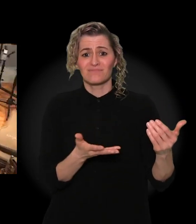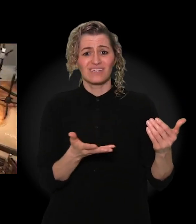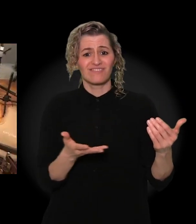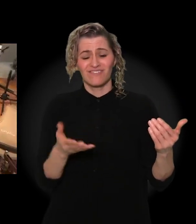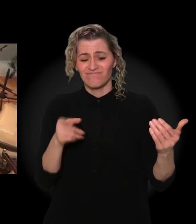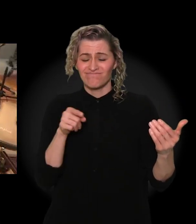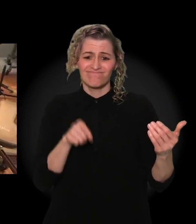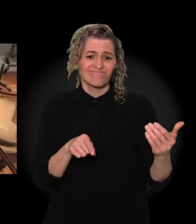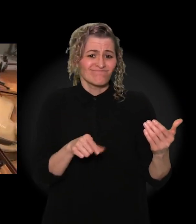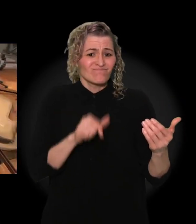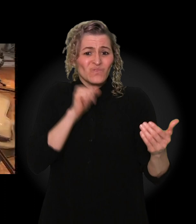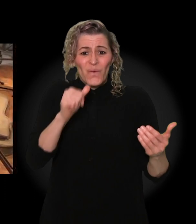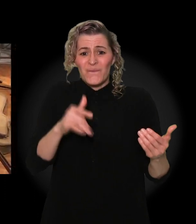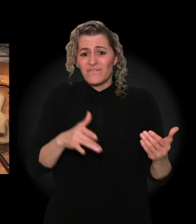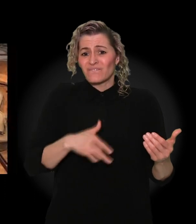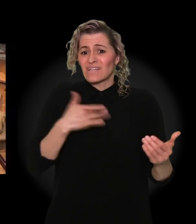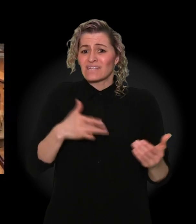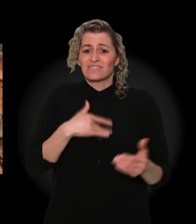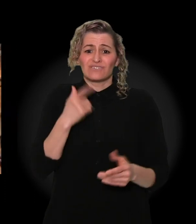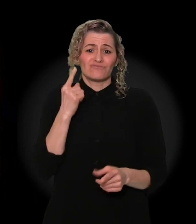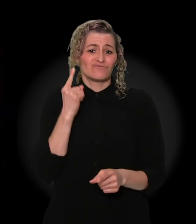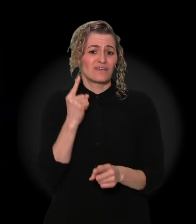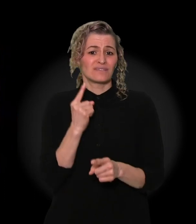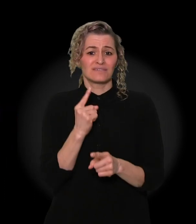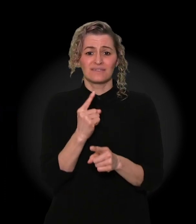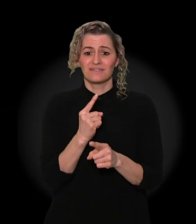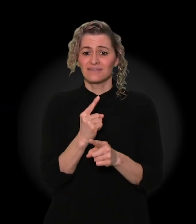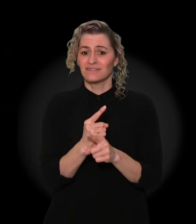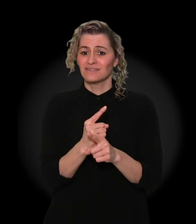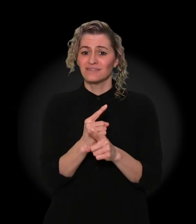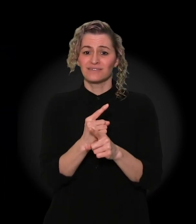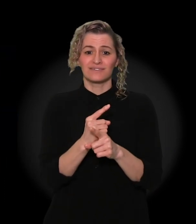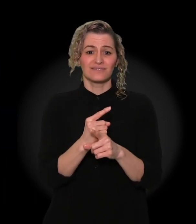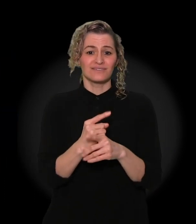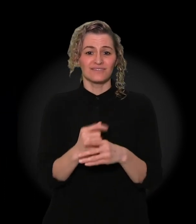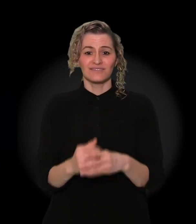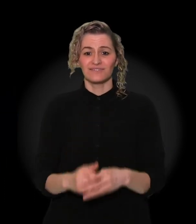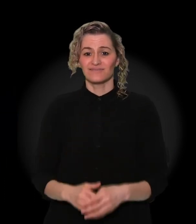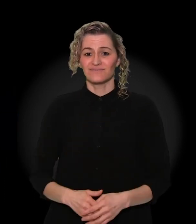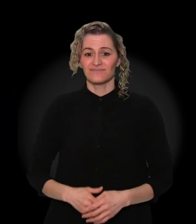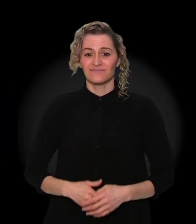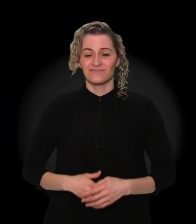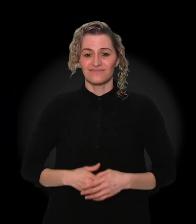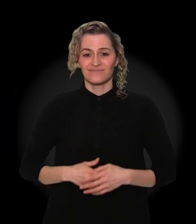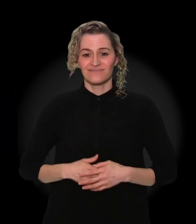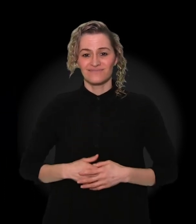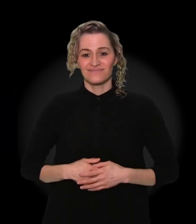That it just don't feel right. No, no, no.